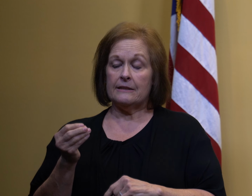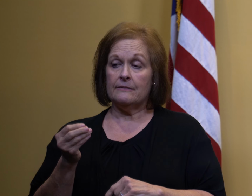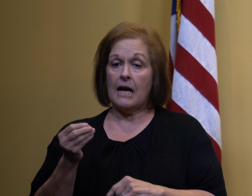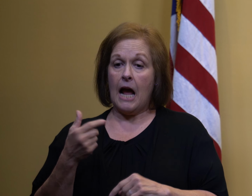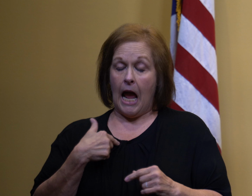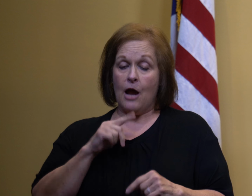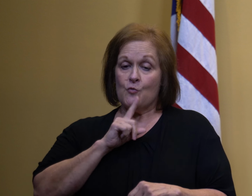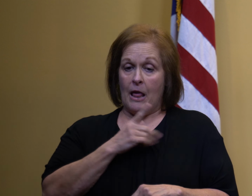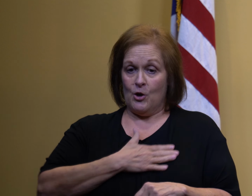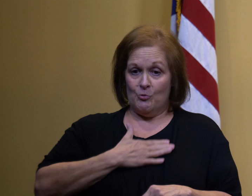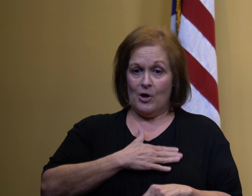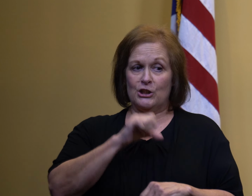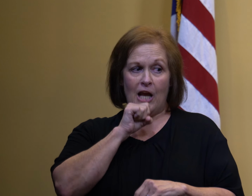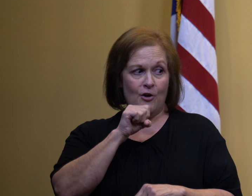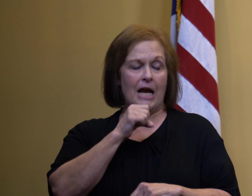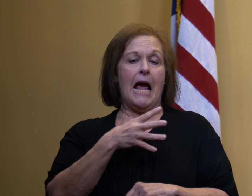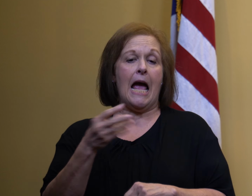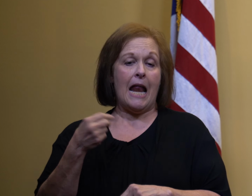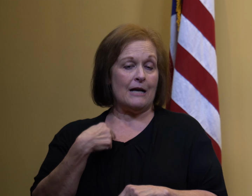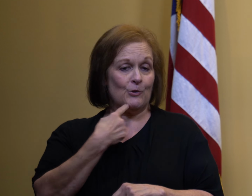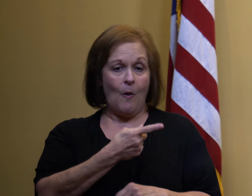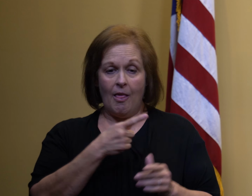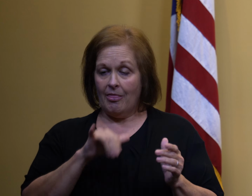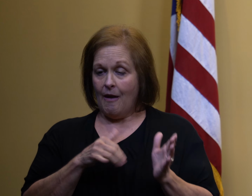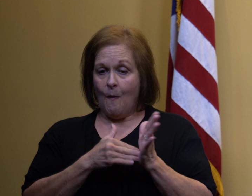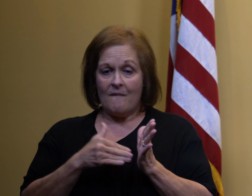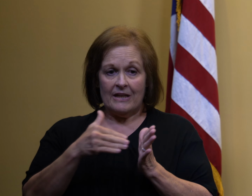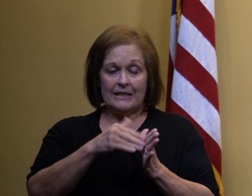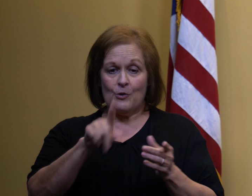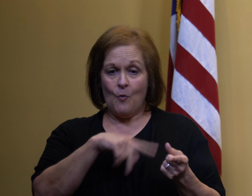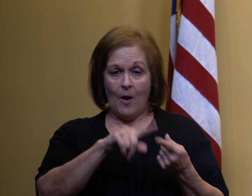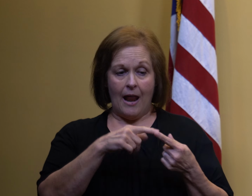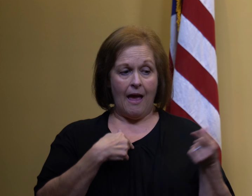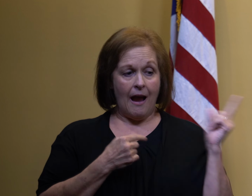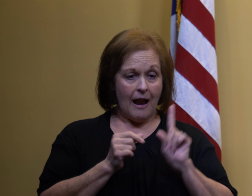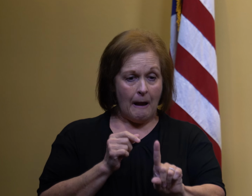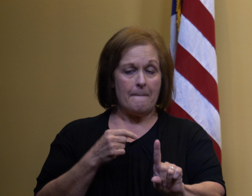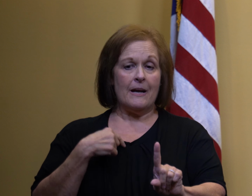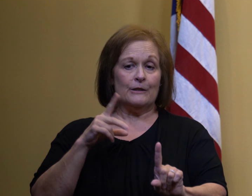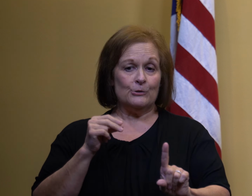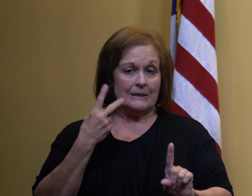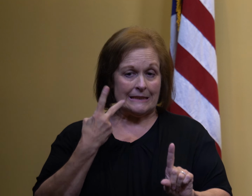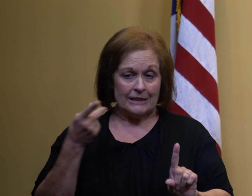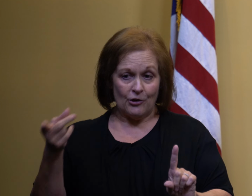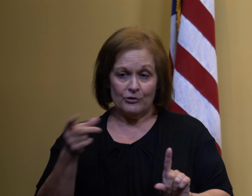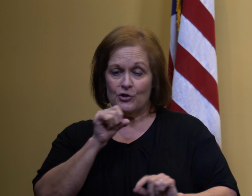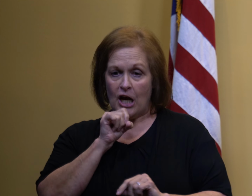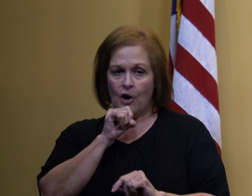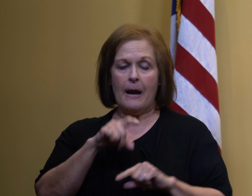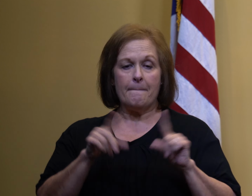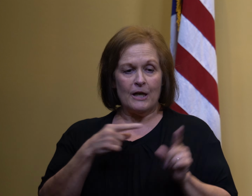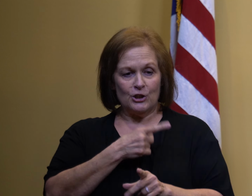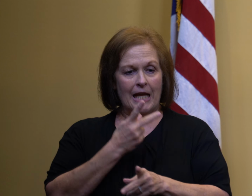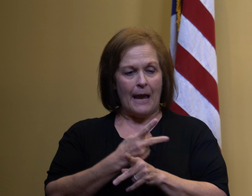And so I appreciate Miss Sherry, and I've told her that often when I come out and when I do see her. But